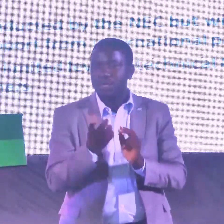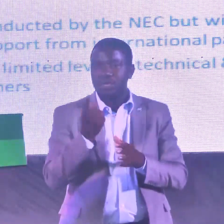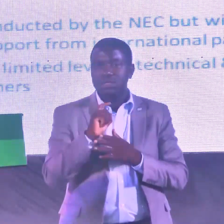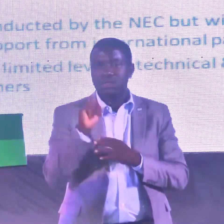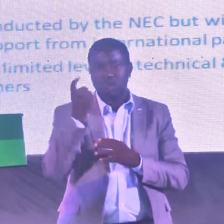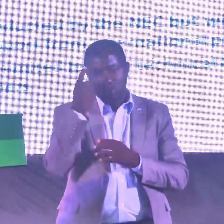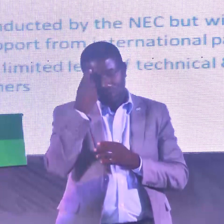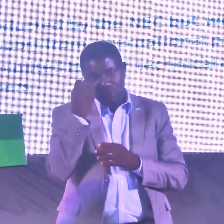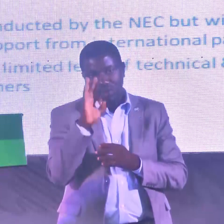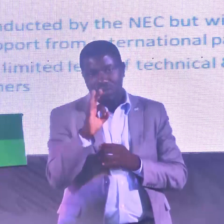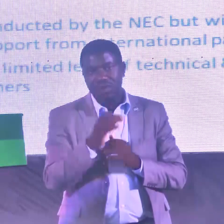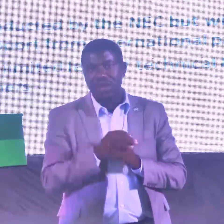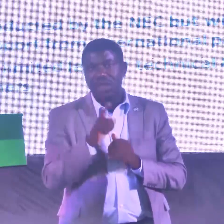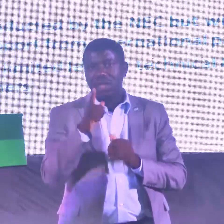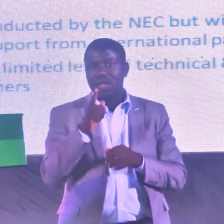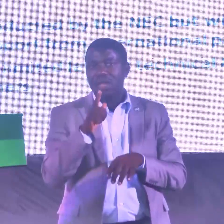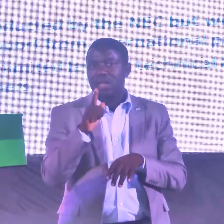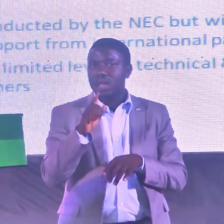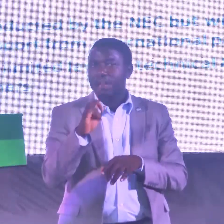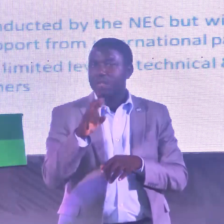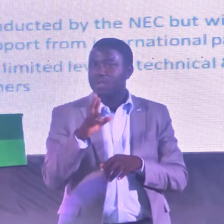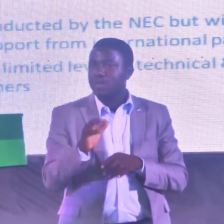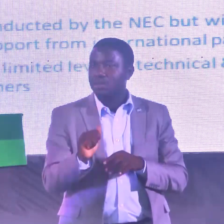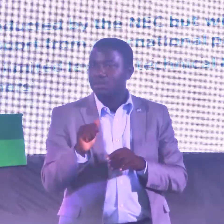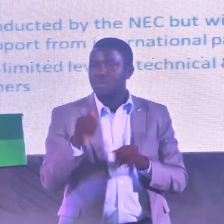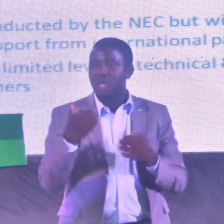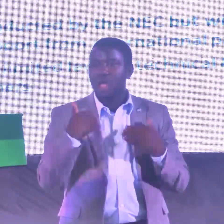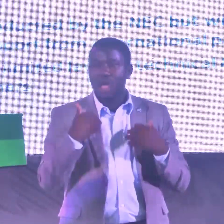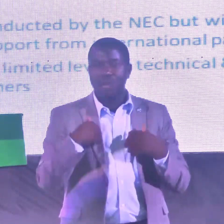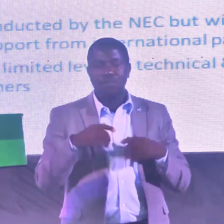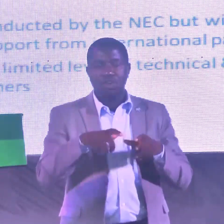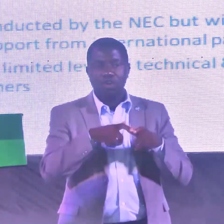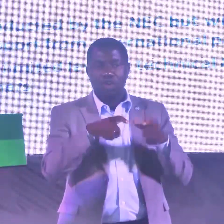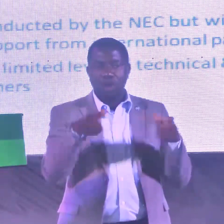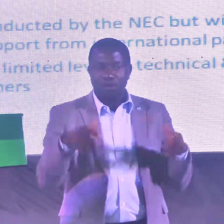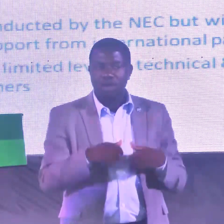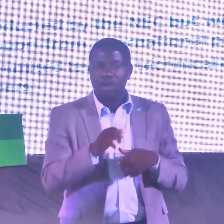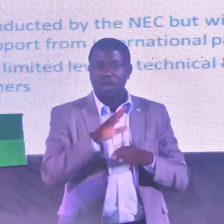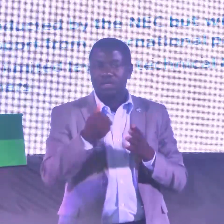of Liberia covered over 75% of the election budget.